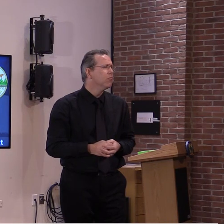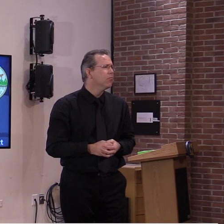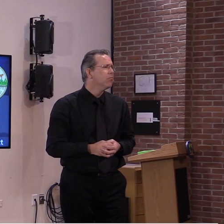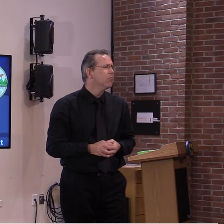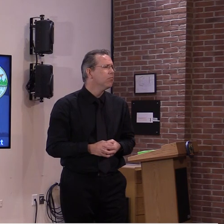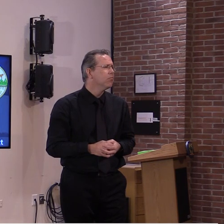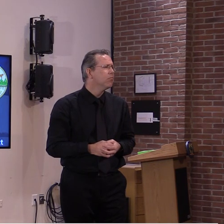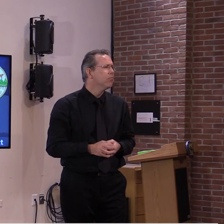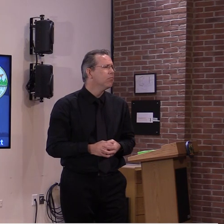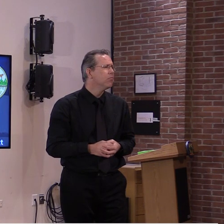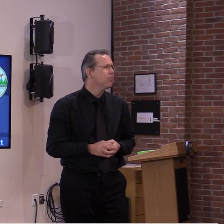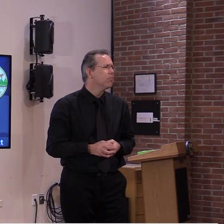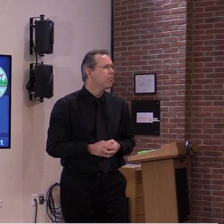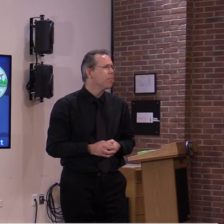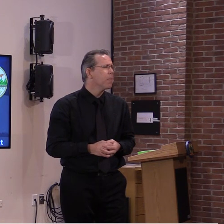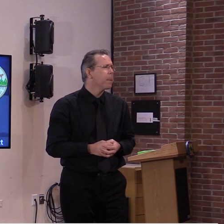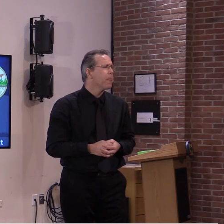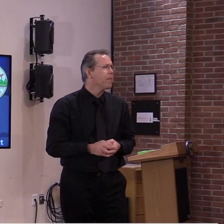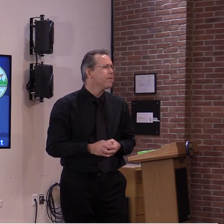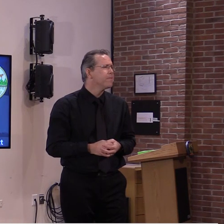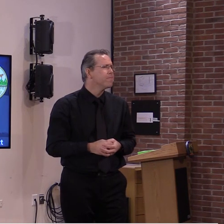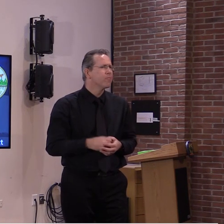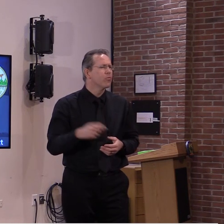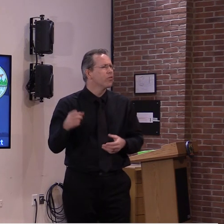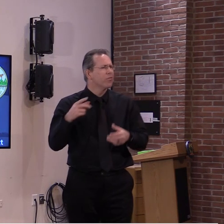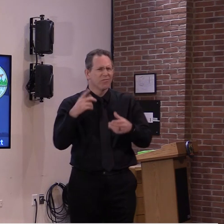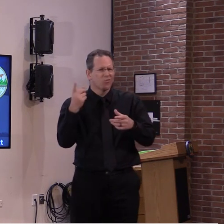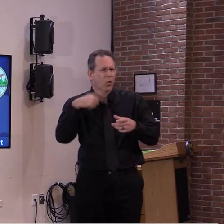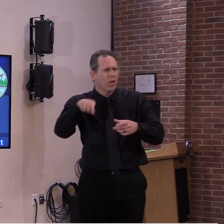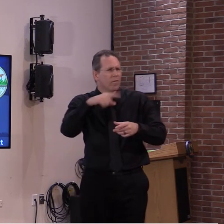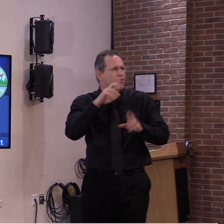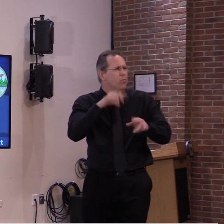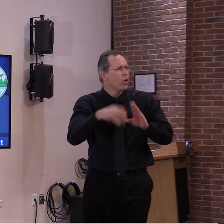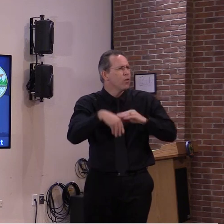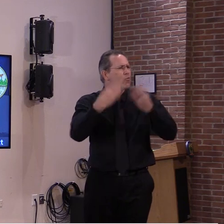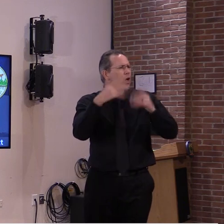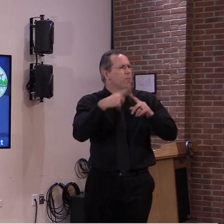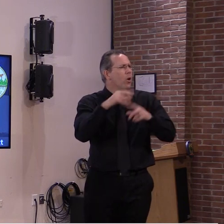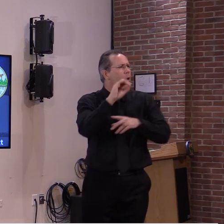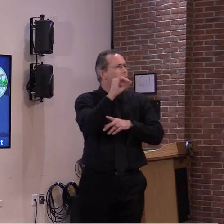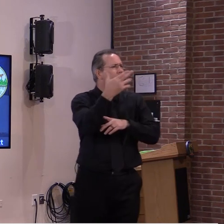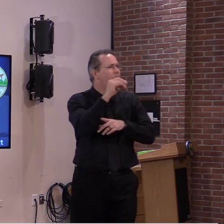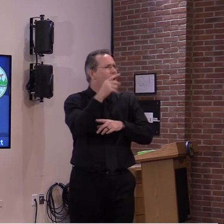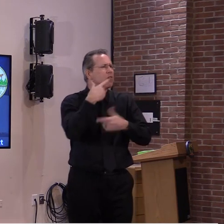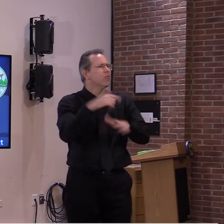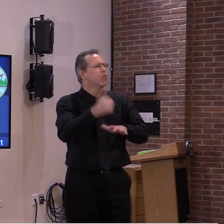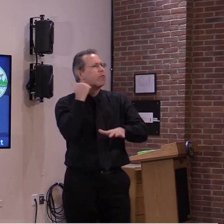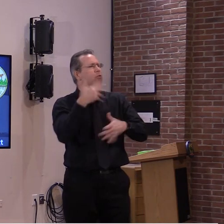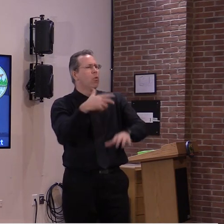refusing the vaccinations. And I had read that in